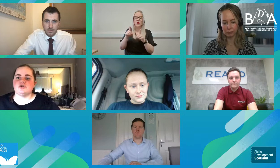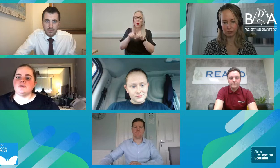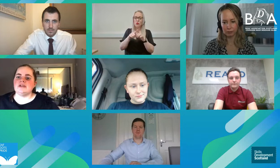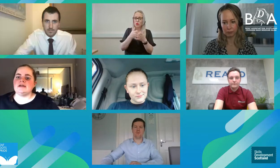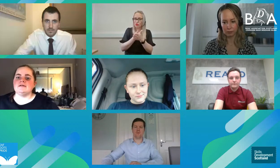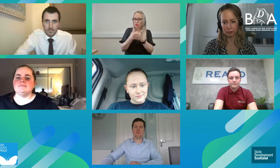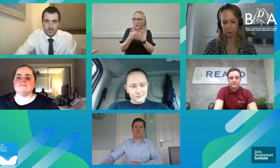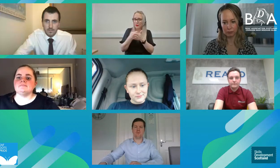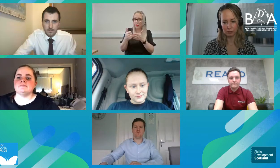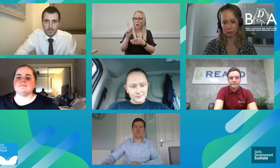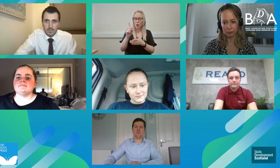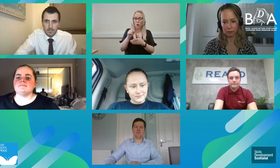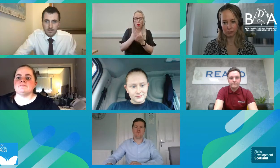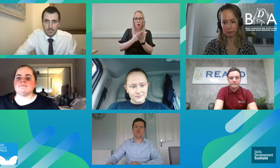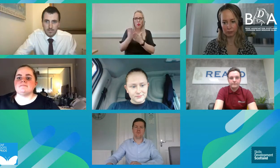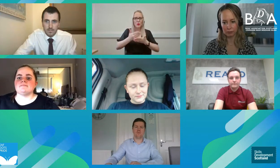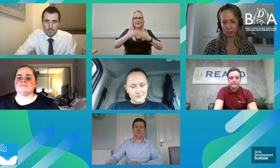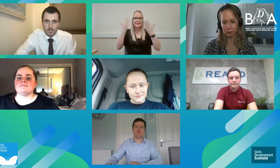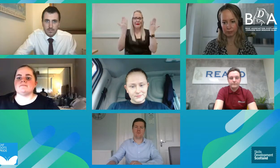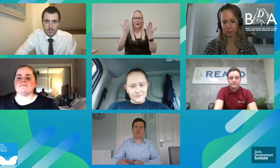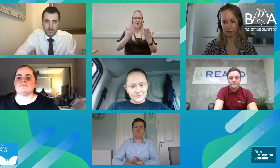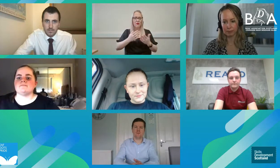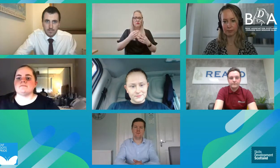assessments throughout the day.